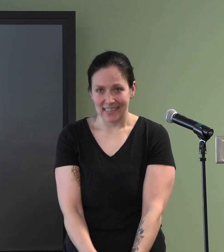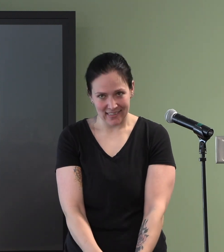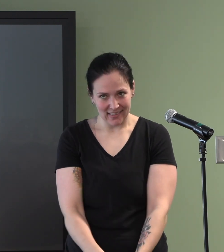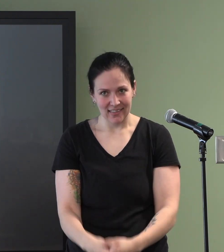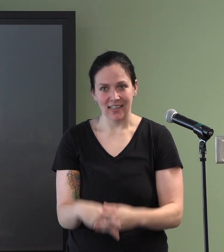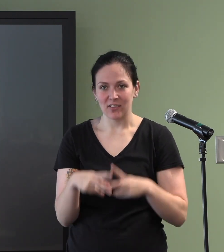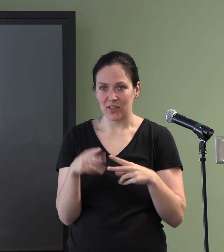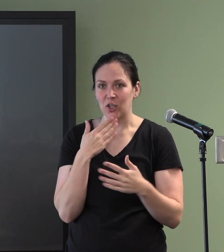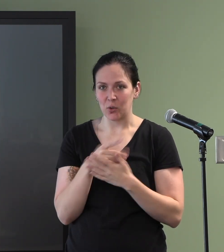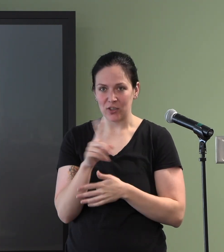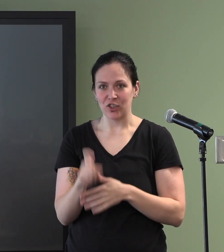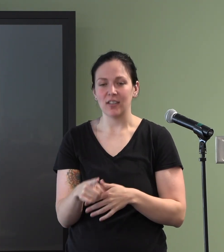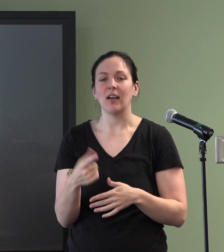Yes, that is a very good question.